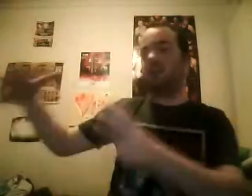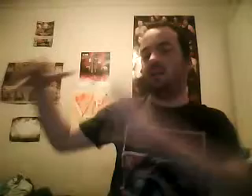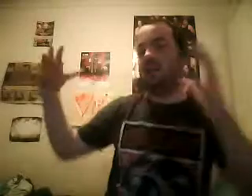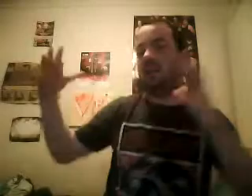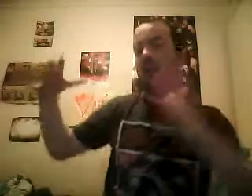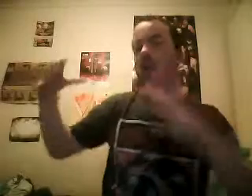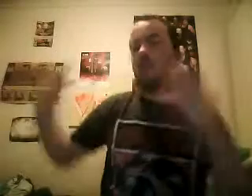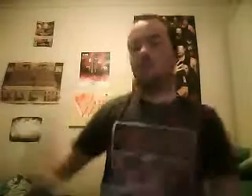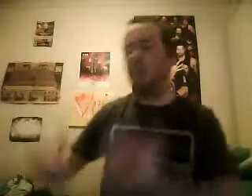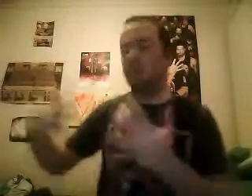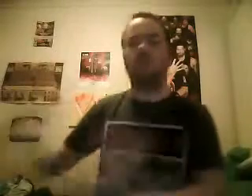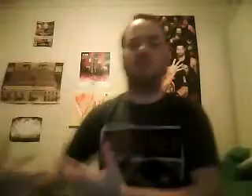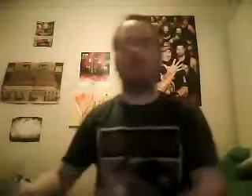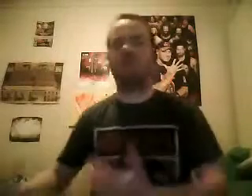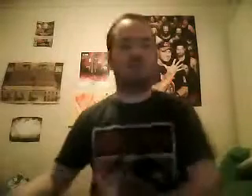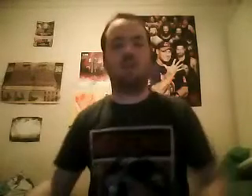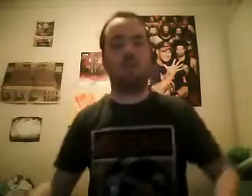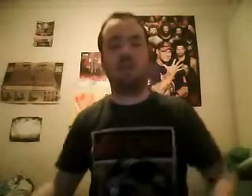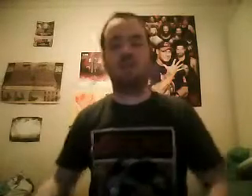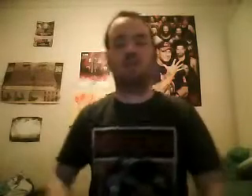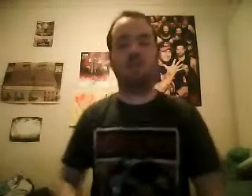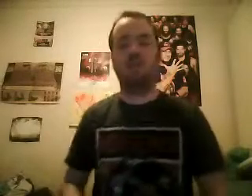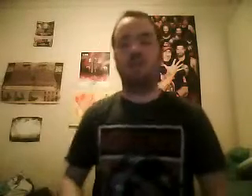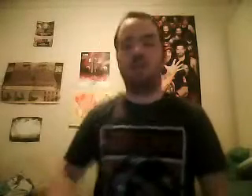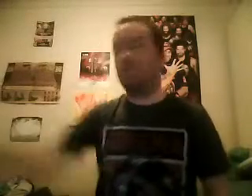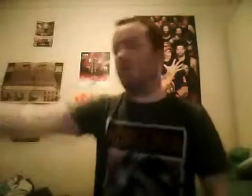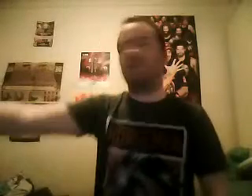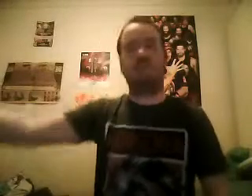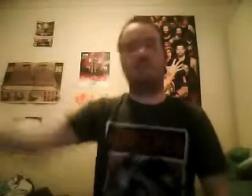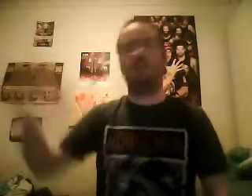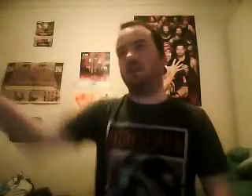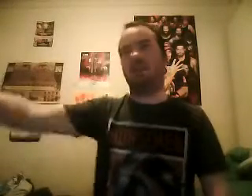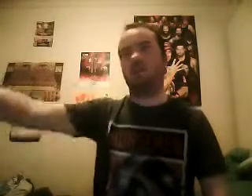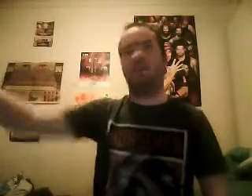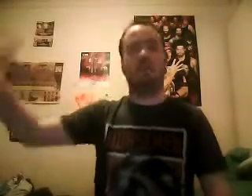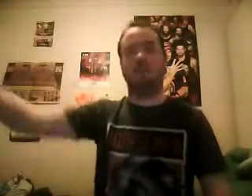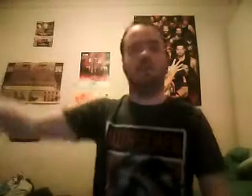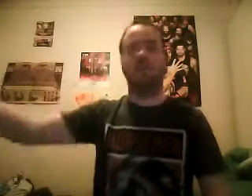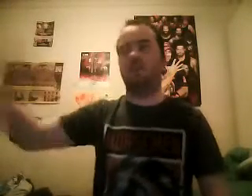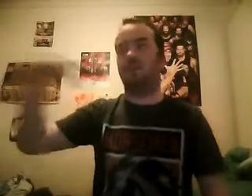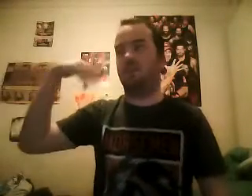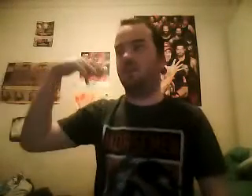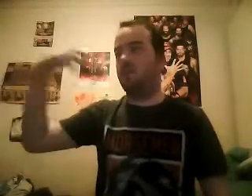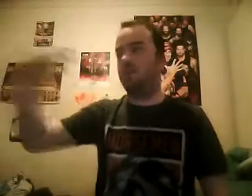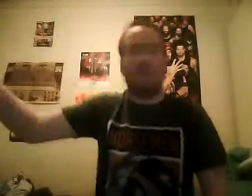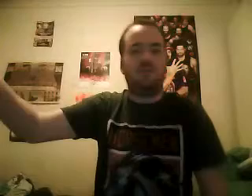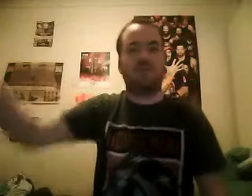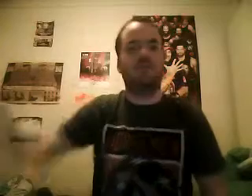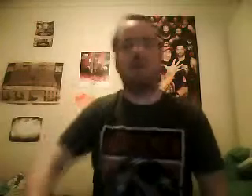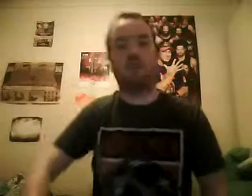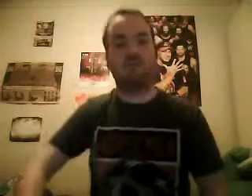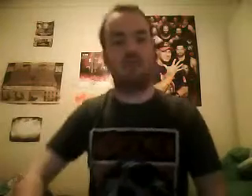in the more important storylines. They weren't continuing his whole feud with Dolph Ziggler on